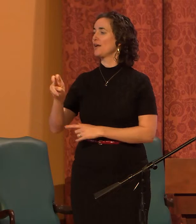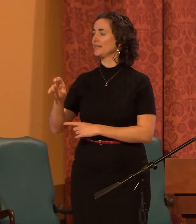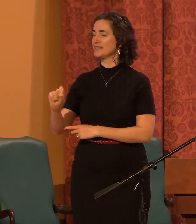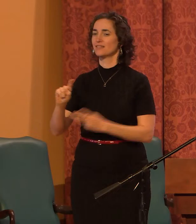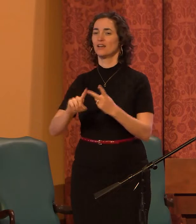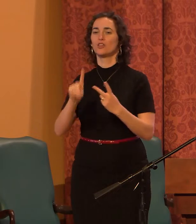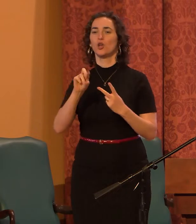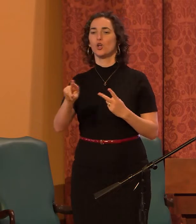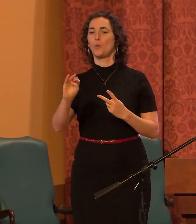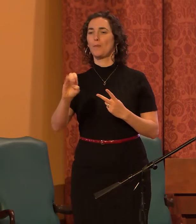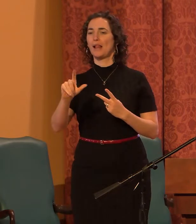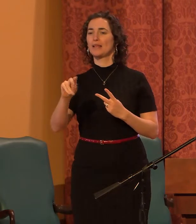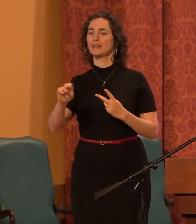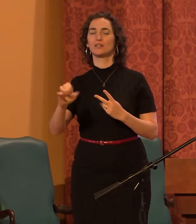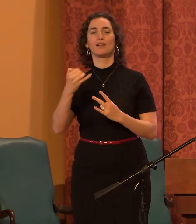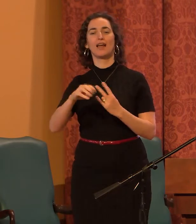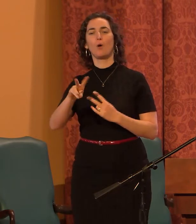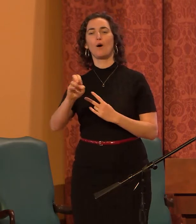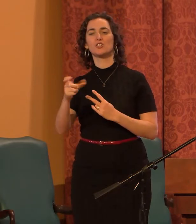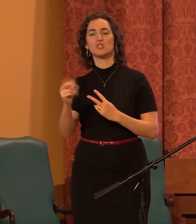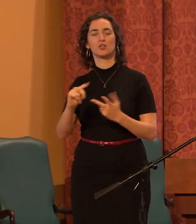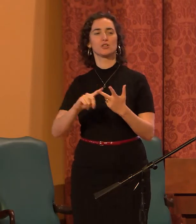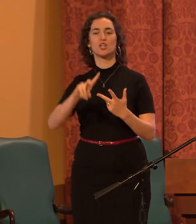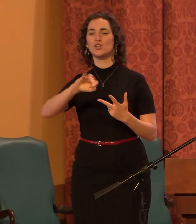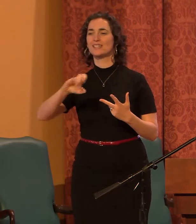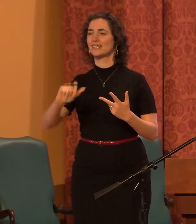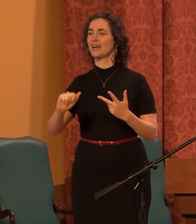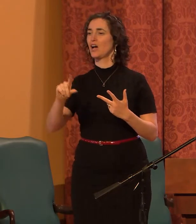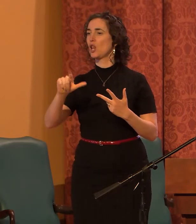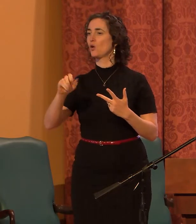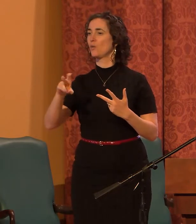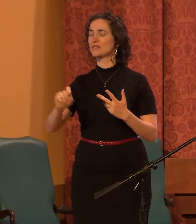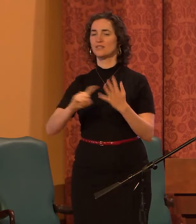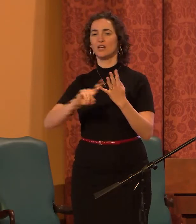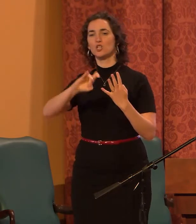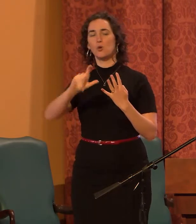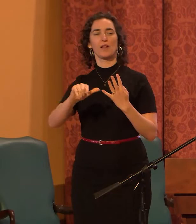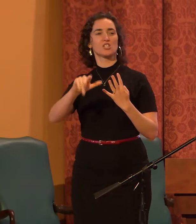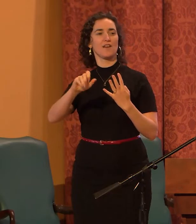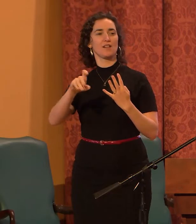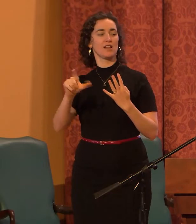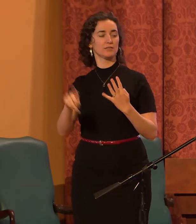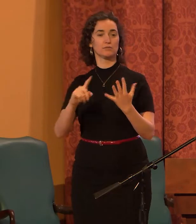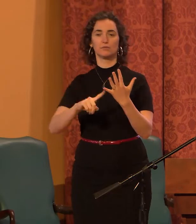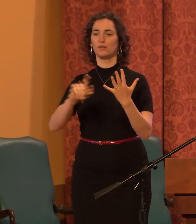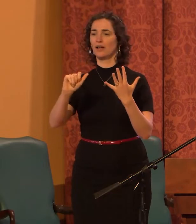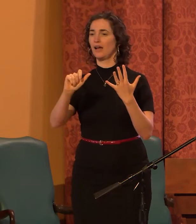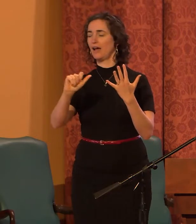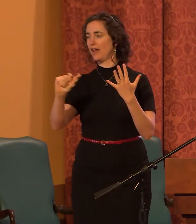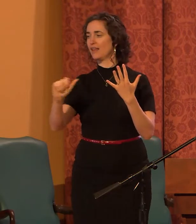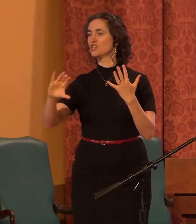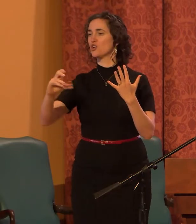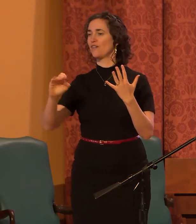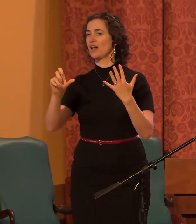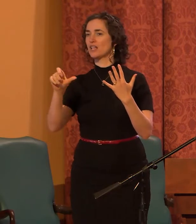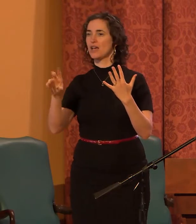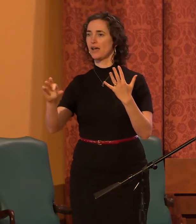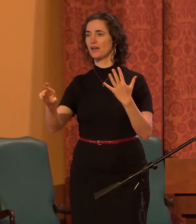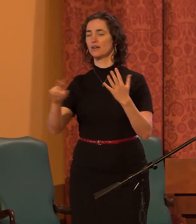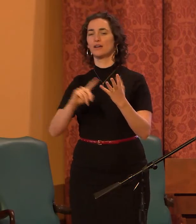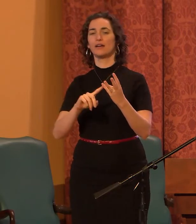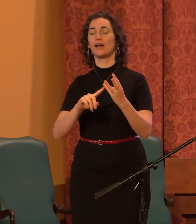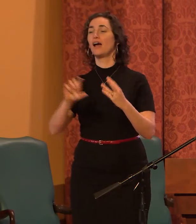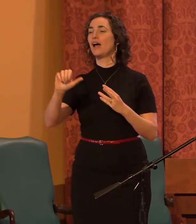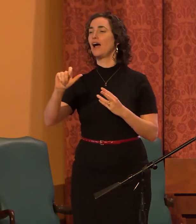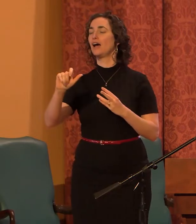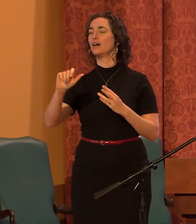Melanie Washington, Jessica Lewis, Jolyn Jolivet, Alicia Vaillant, and Lillian Dejean will